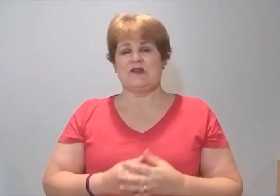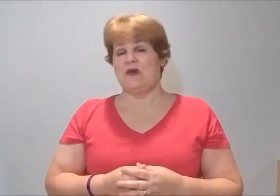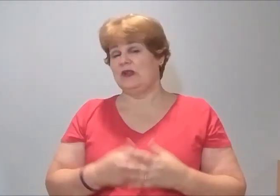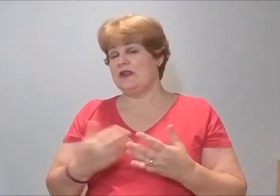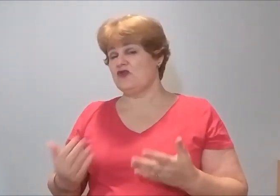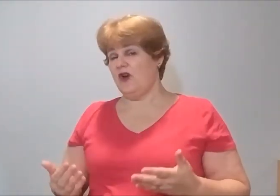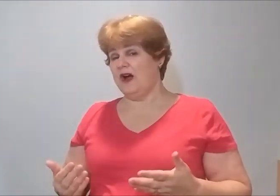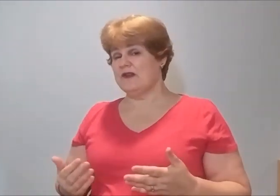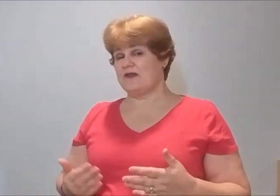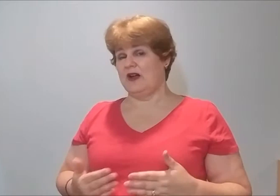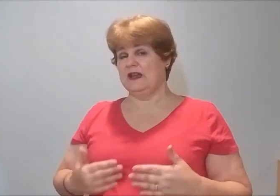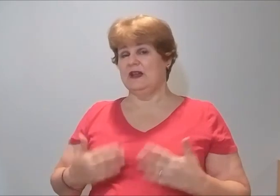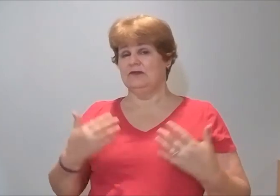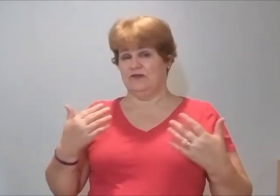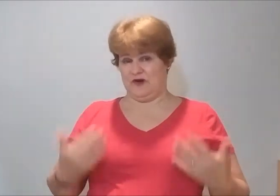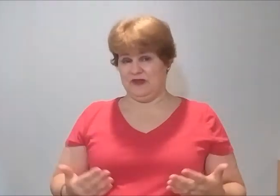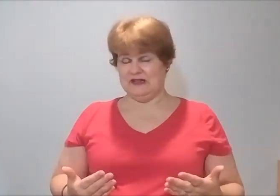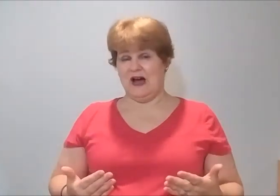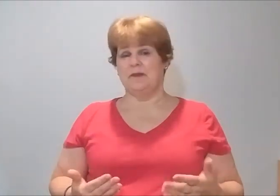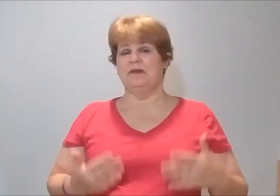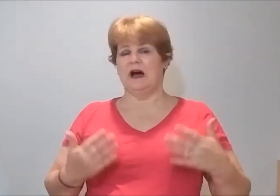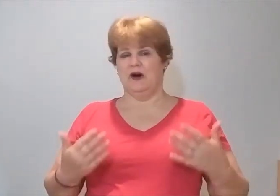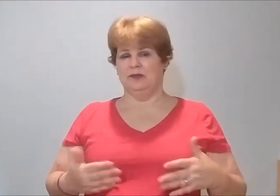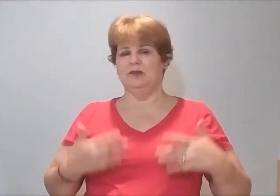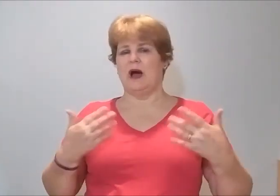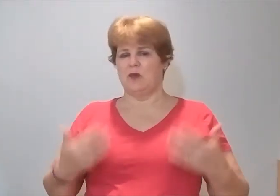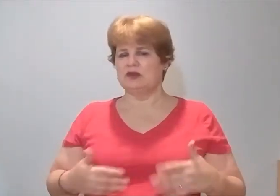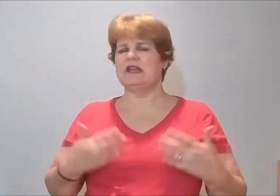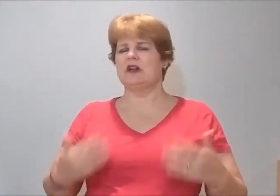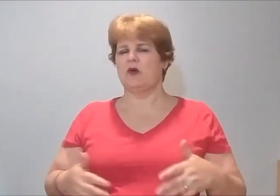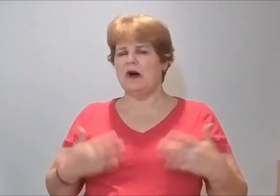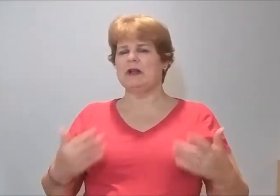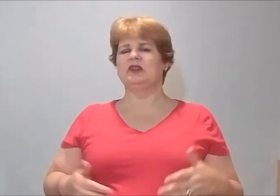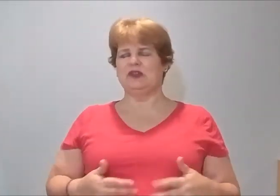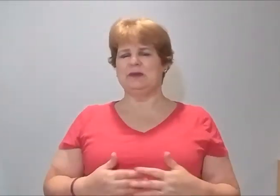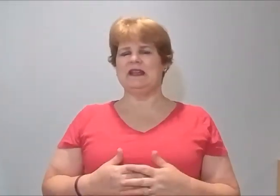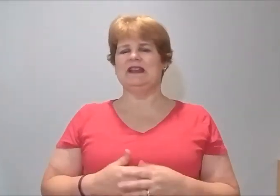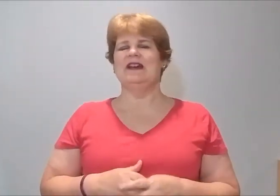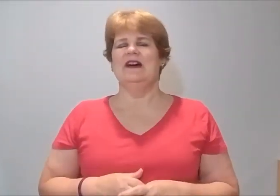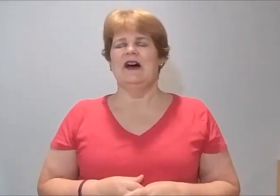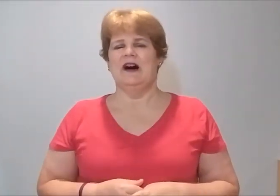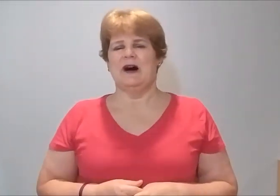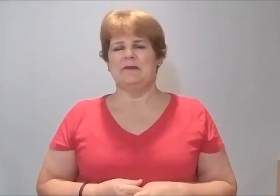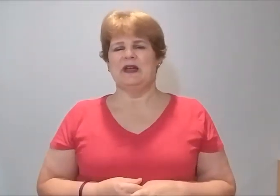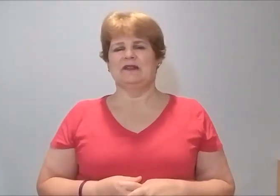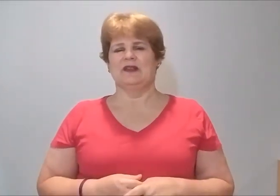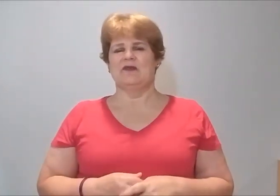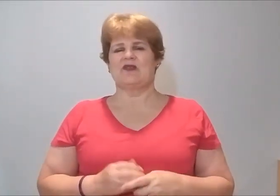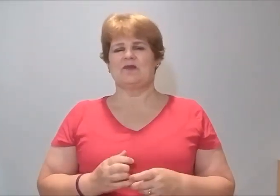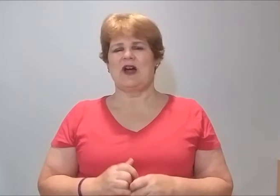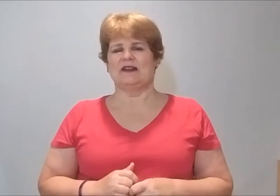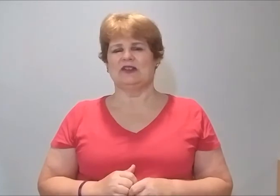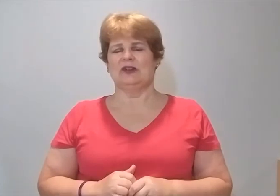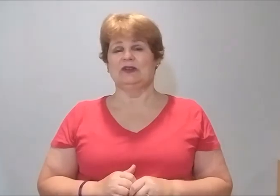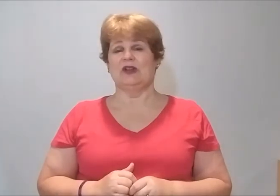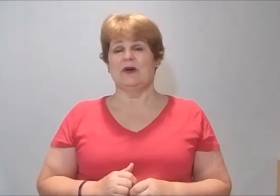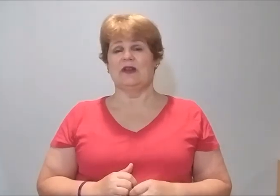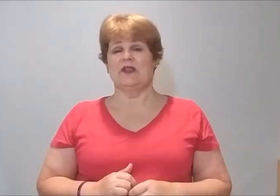So let's try signing it from the top. I won't take it quite up to speed and give you some practice a little slower, and then you